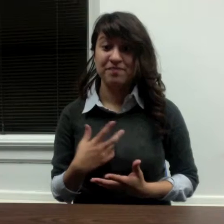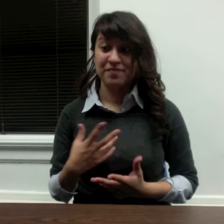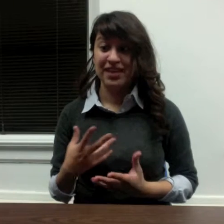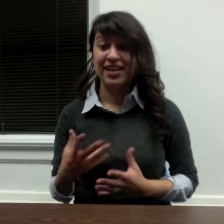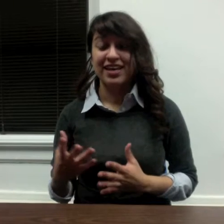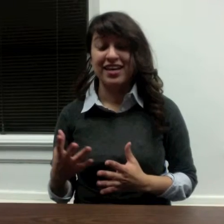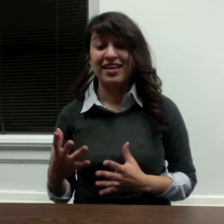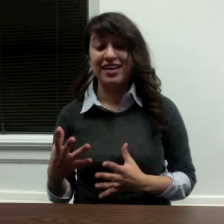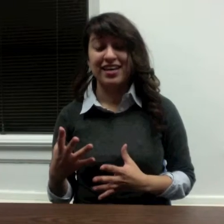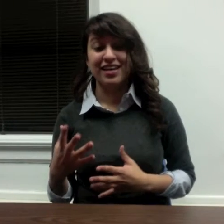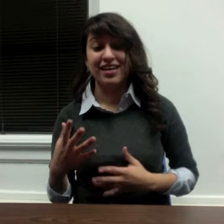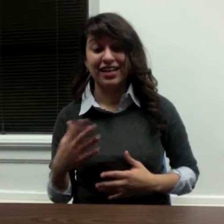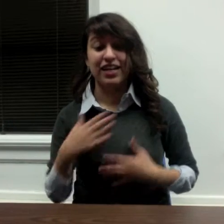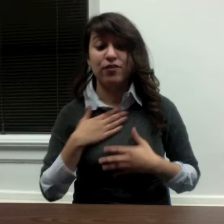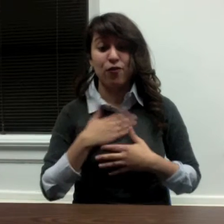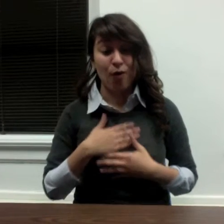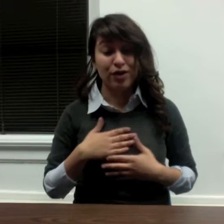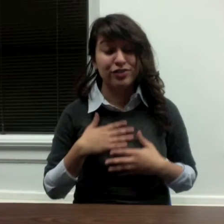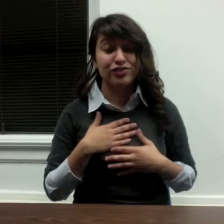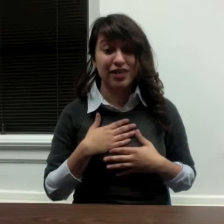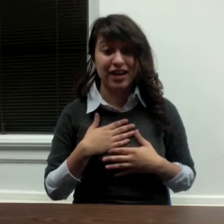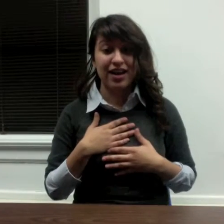the co-chairs for the program committee.